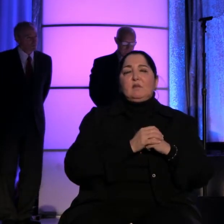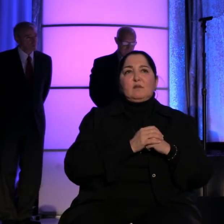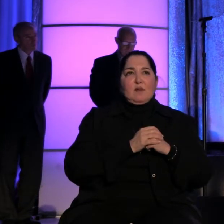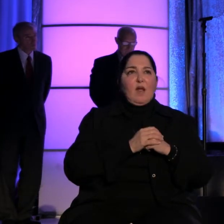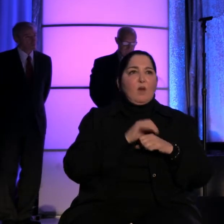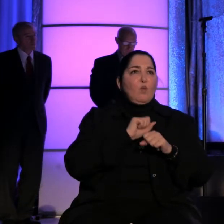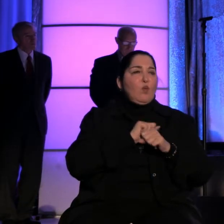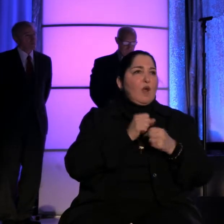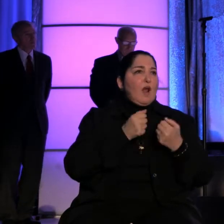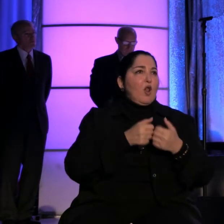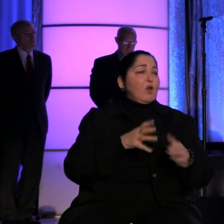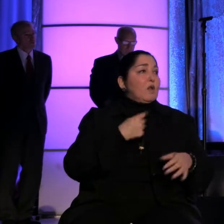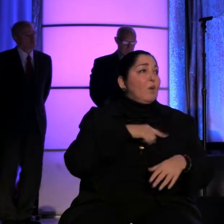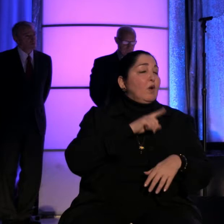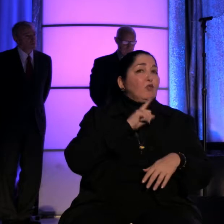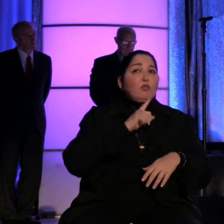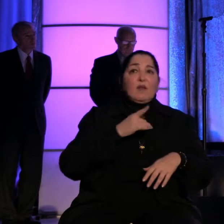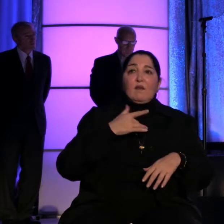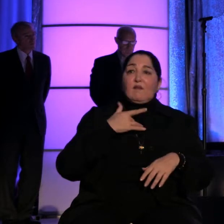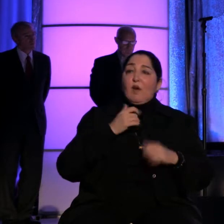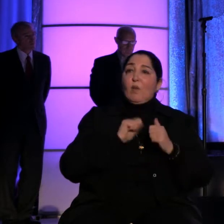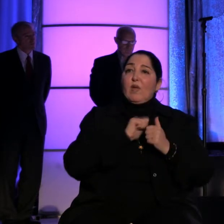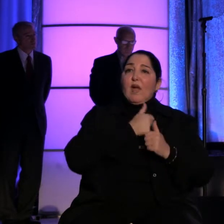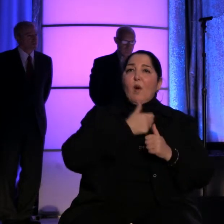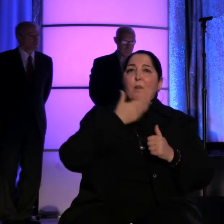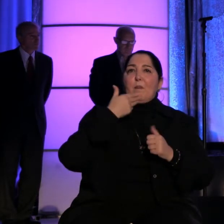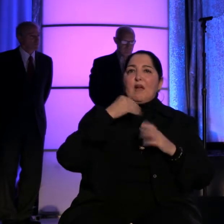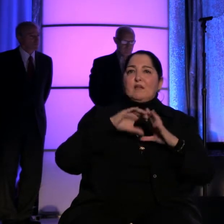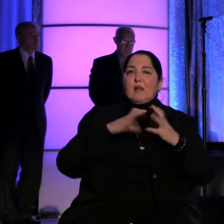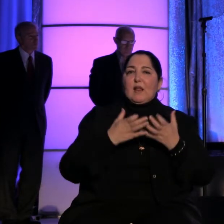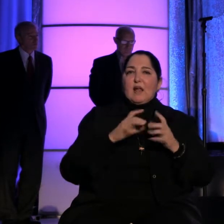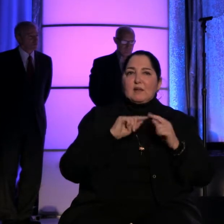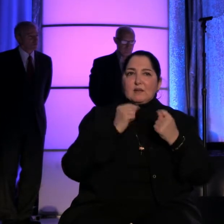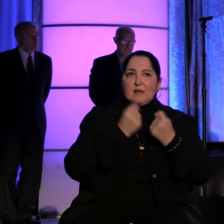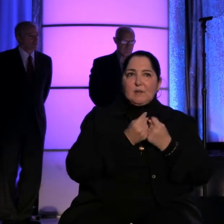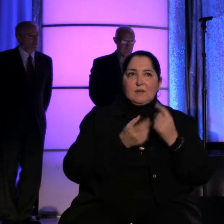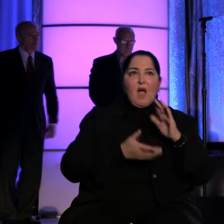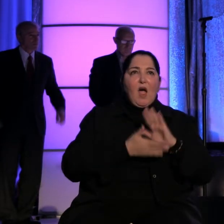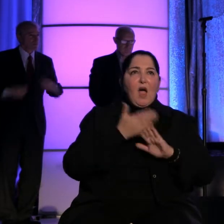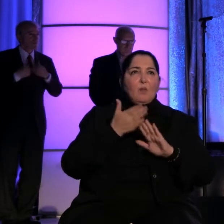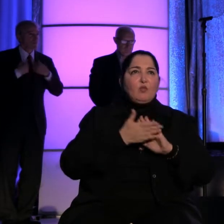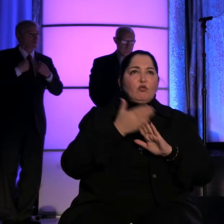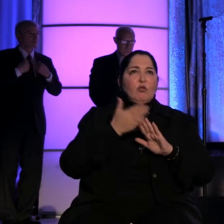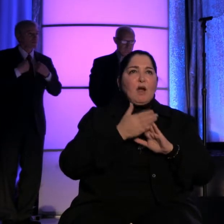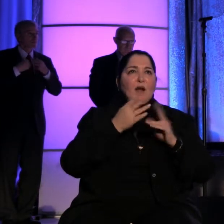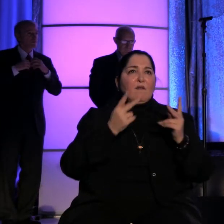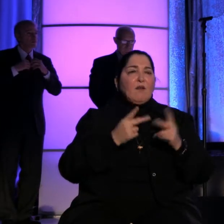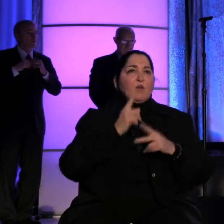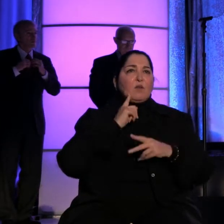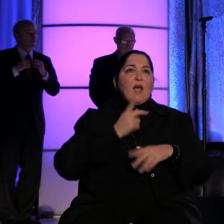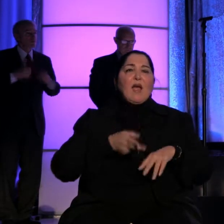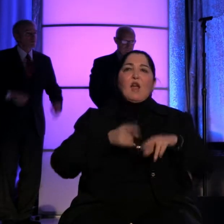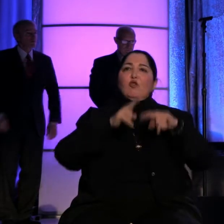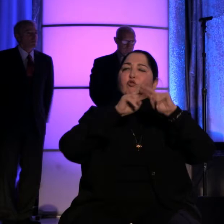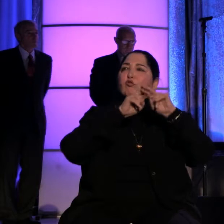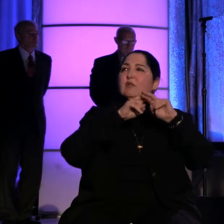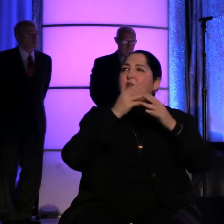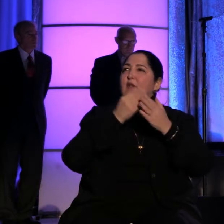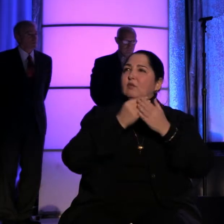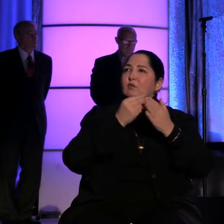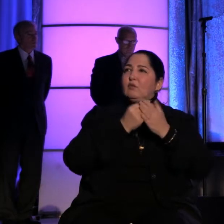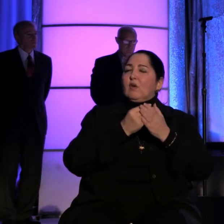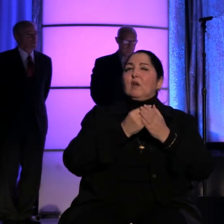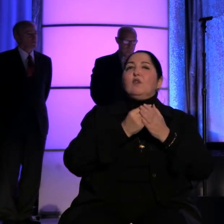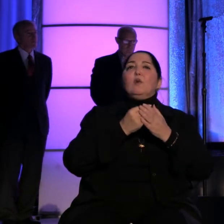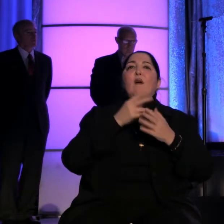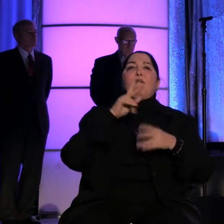loss, and we really feel that with our best in class teams, operating venues, increasing revenue through upsells and